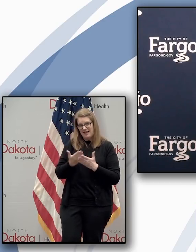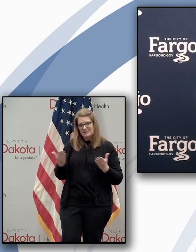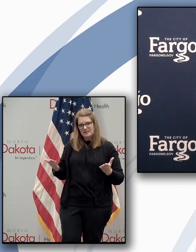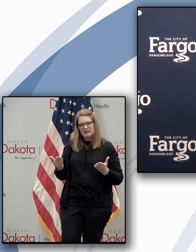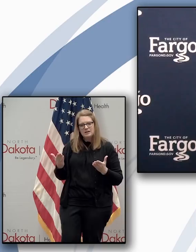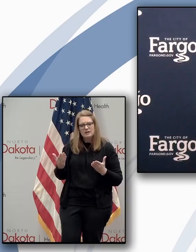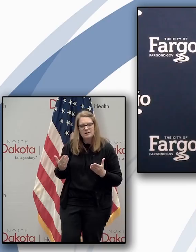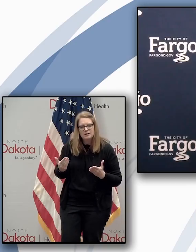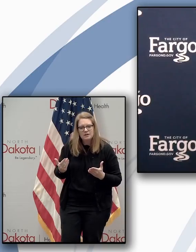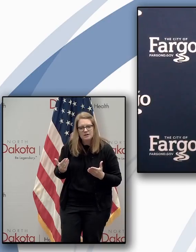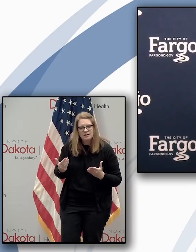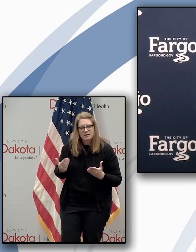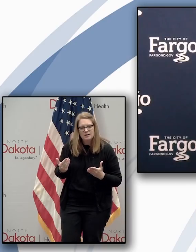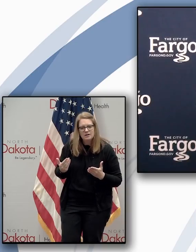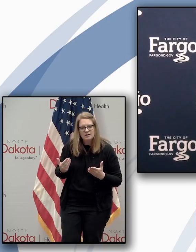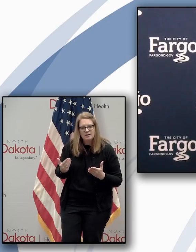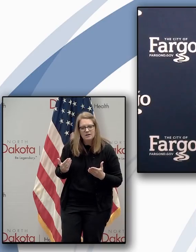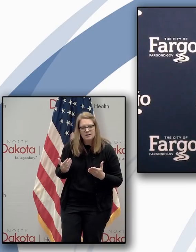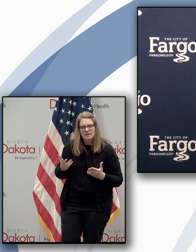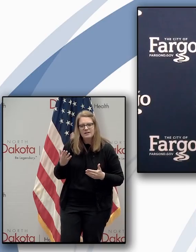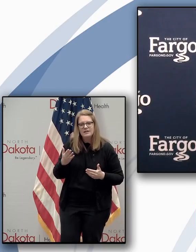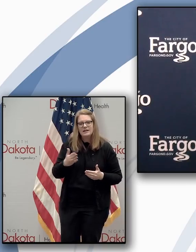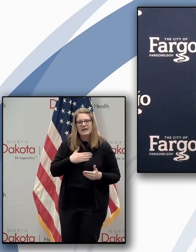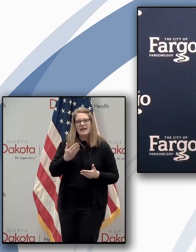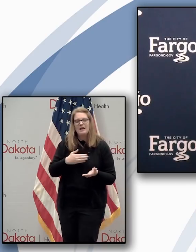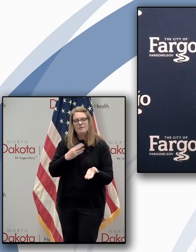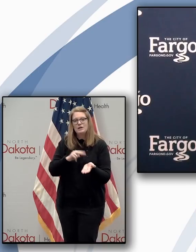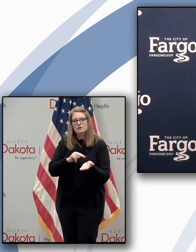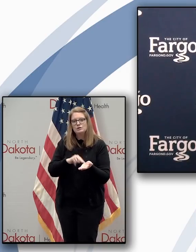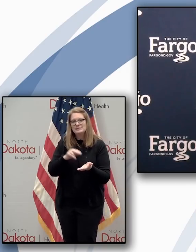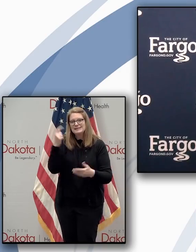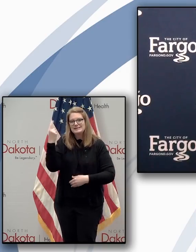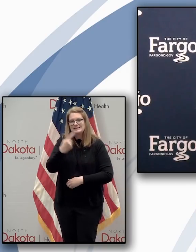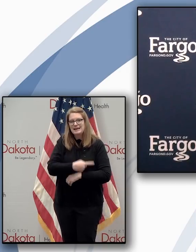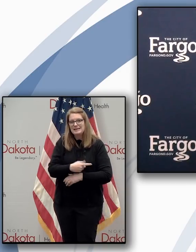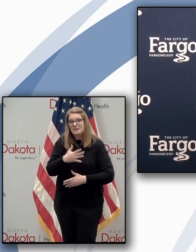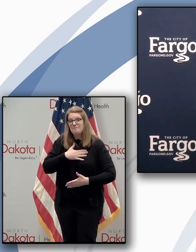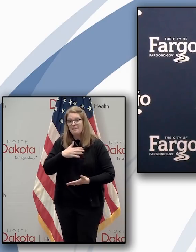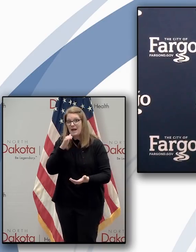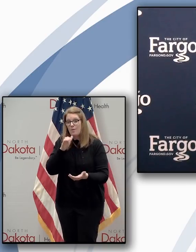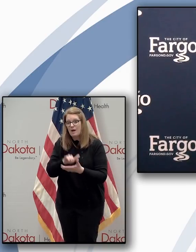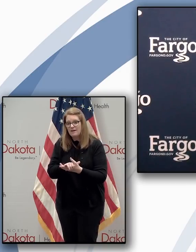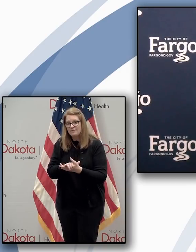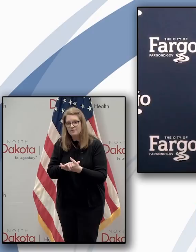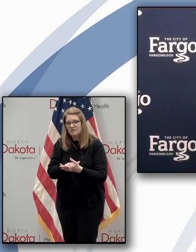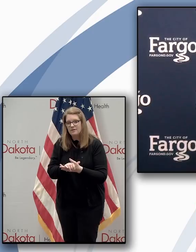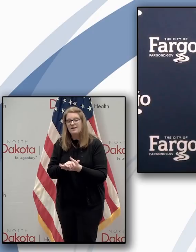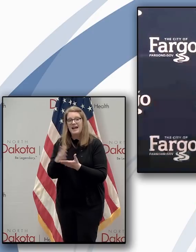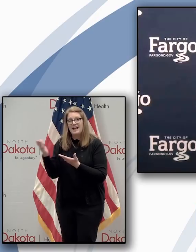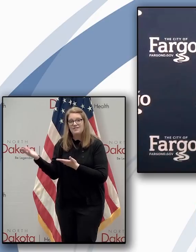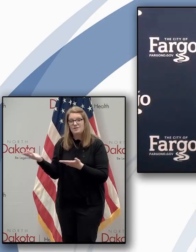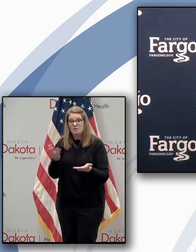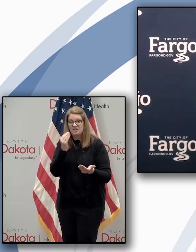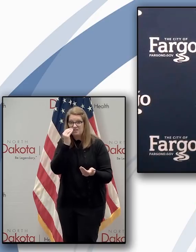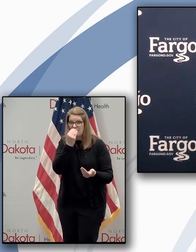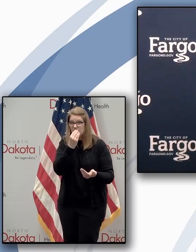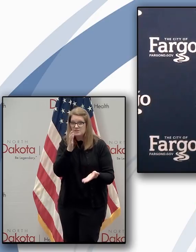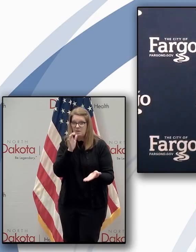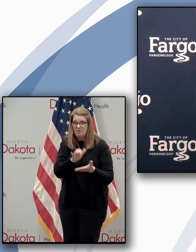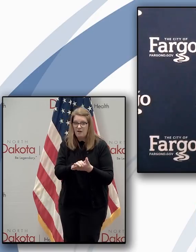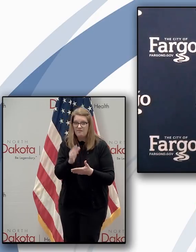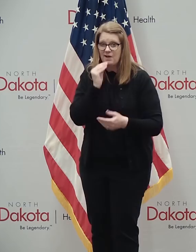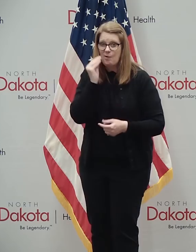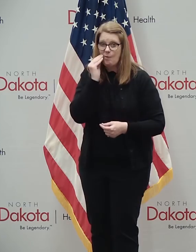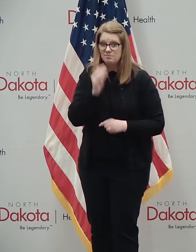always talk about your wife, I have to say Happy Nurses Day to my wife because I got to get flowers as I go home. Thank you.